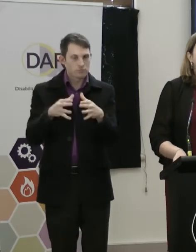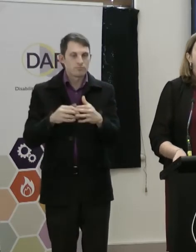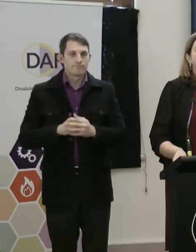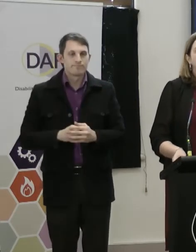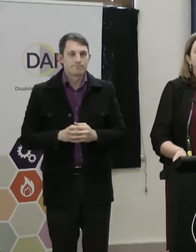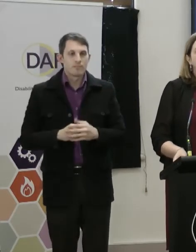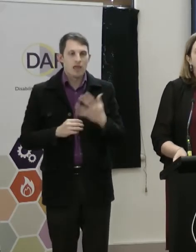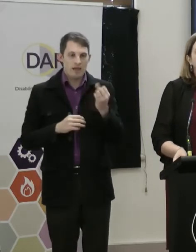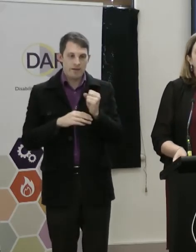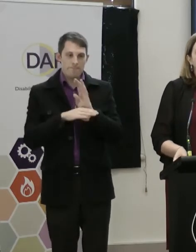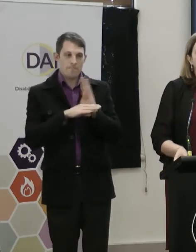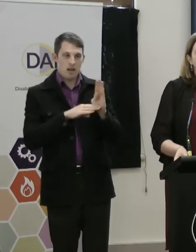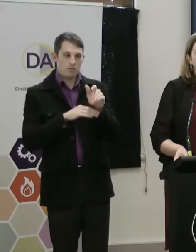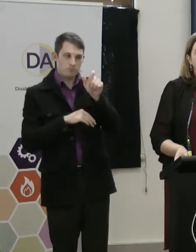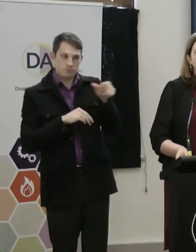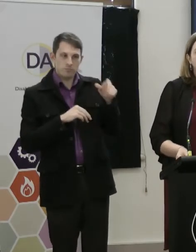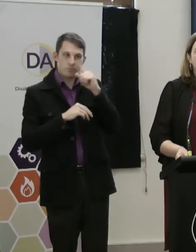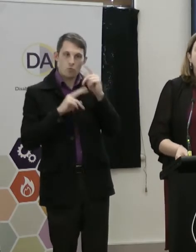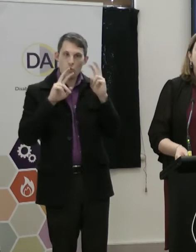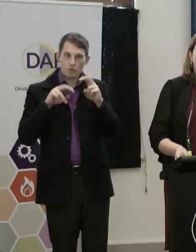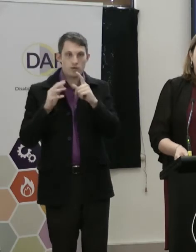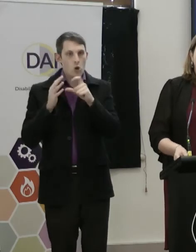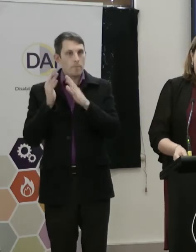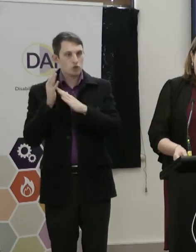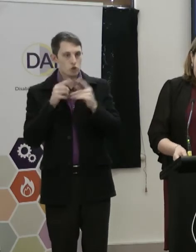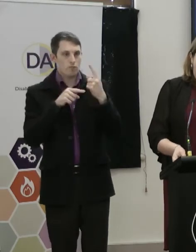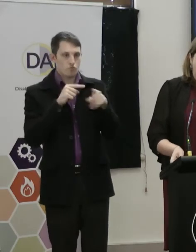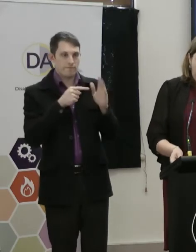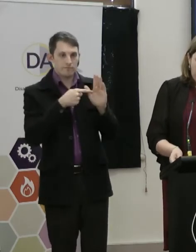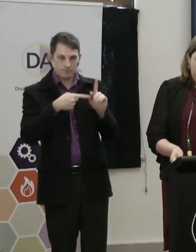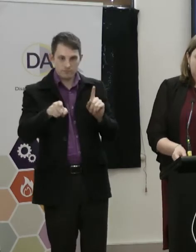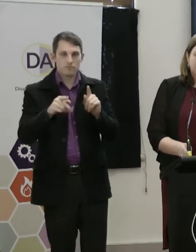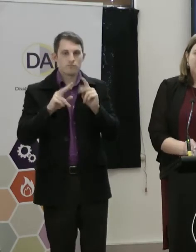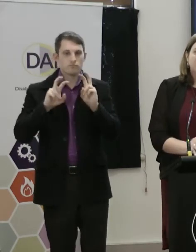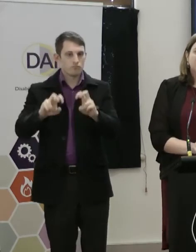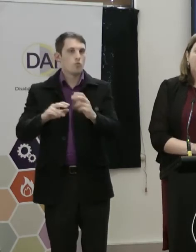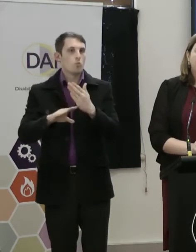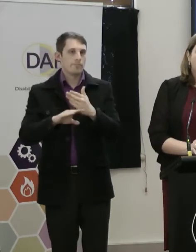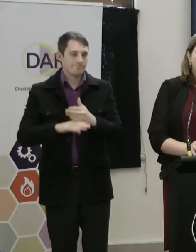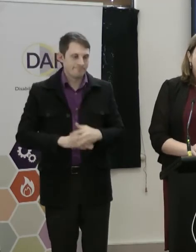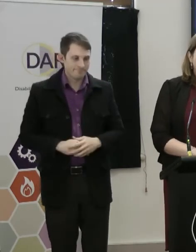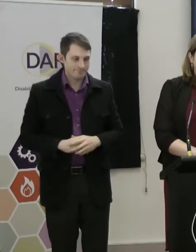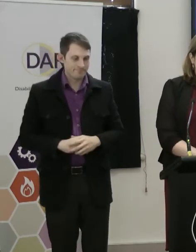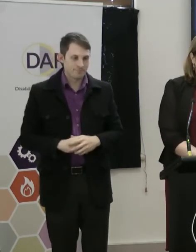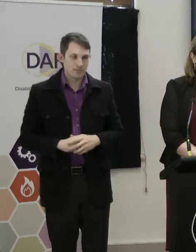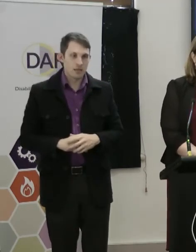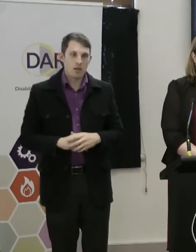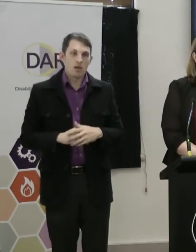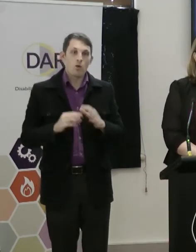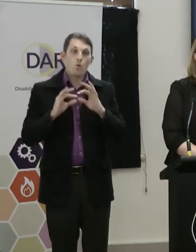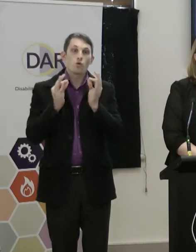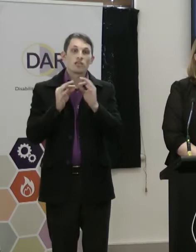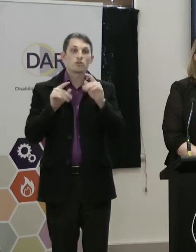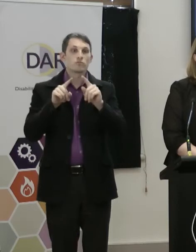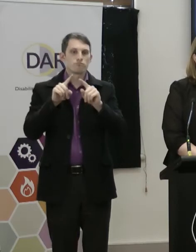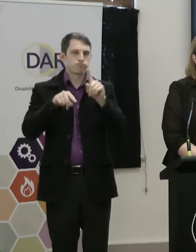there's a panel of auditors that have been approved by the Commission that can undertake that work. So the type of audit that is undertaken depends